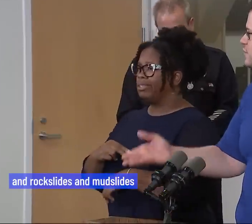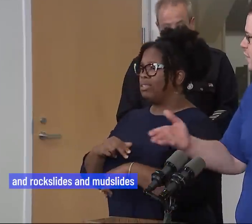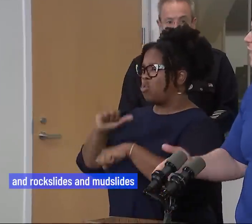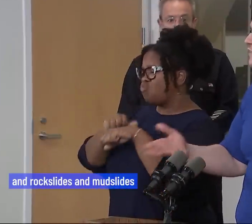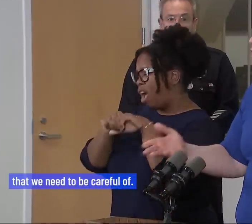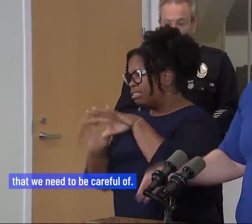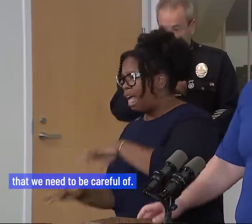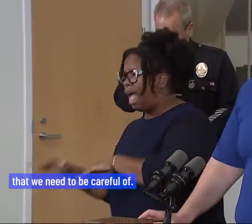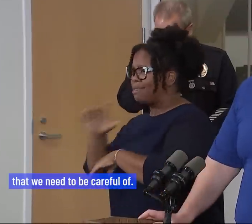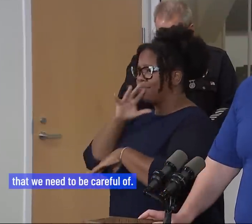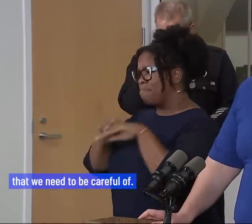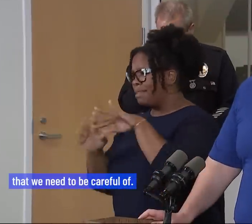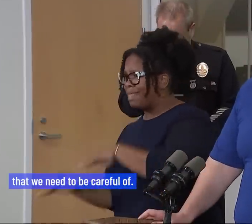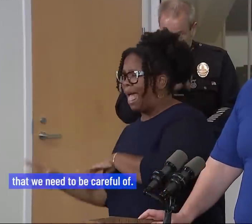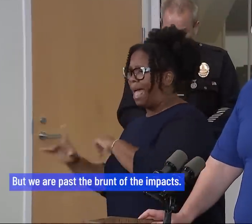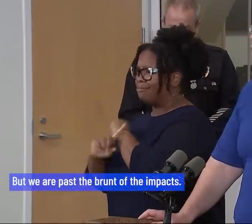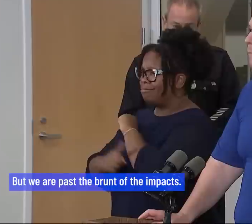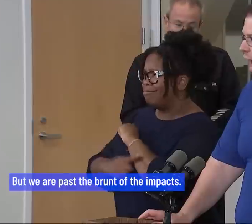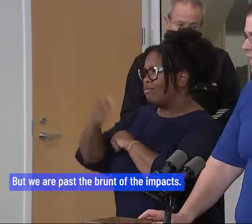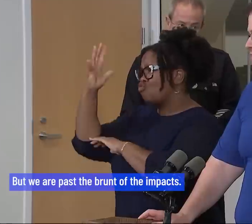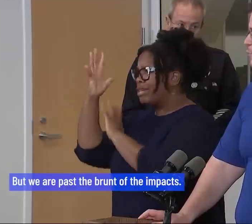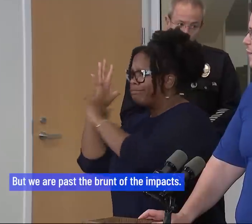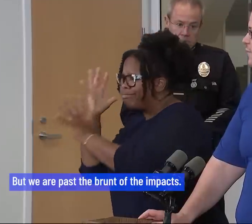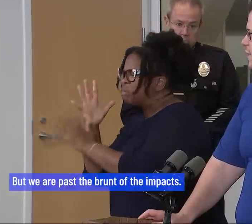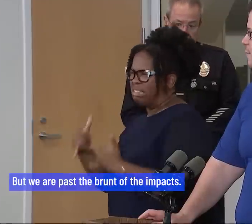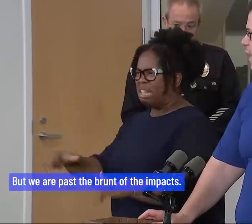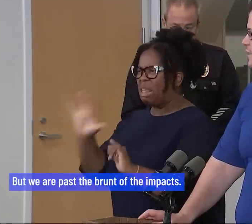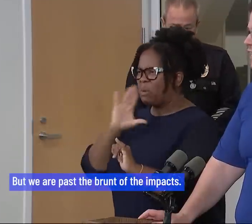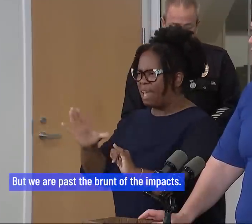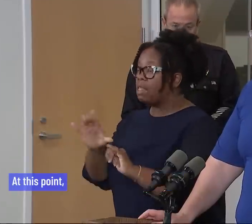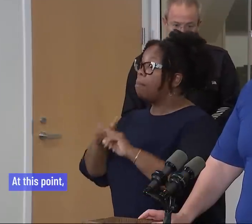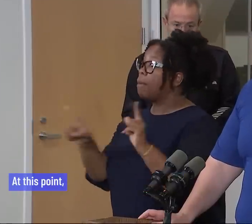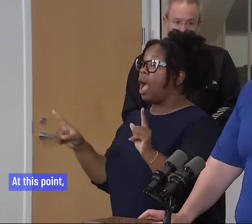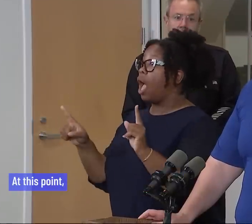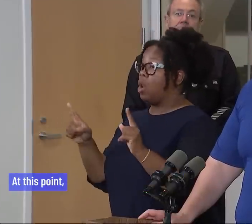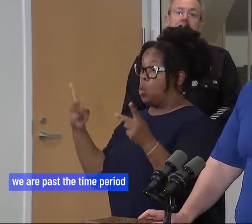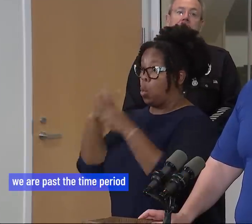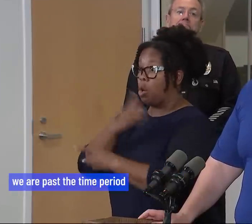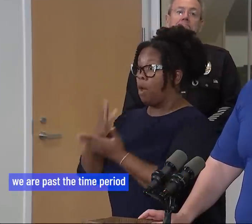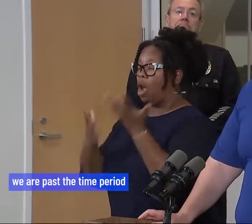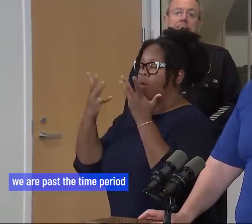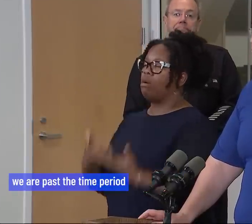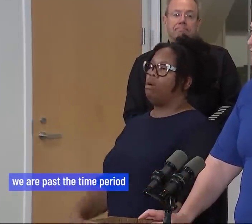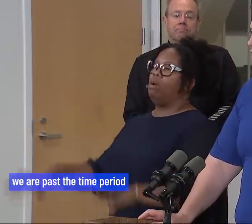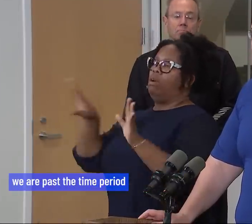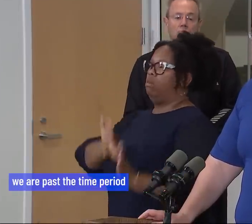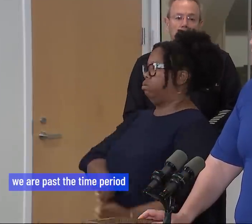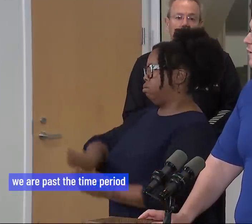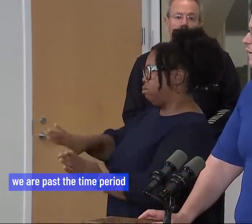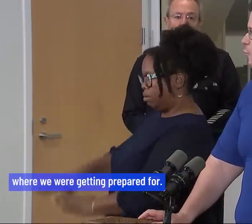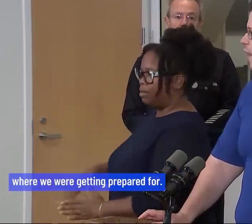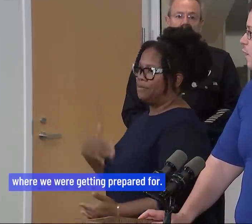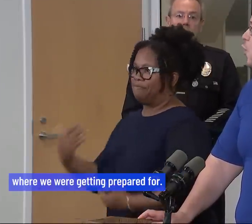slides and mudslides that we need to be careful of. But we are past the brunt of the impacts at this point. We are past the